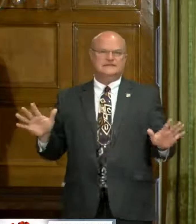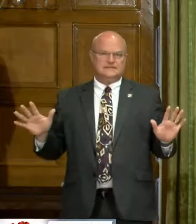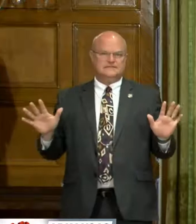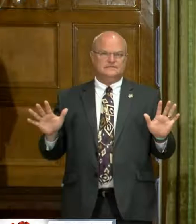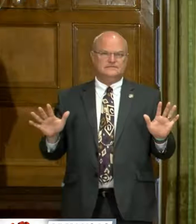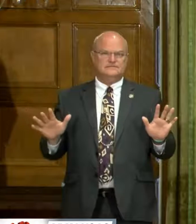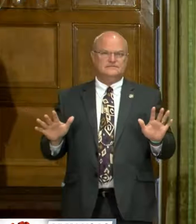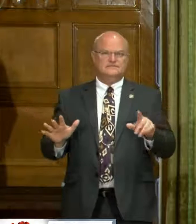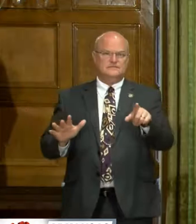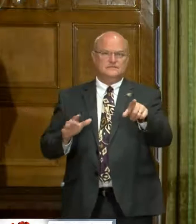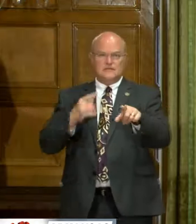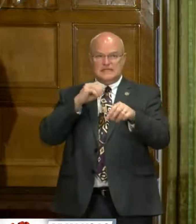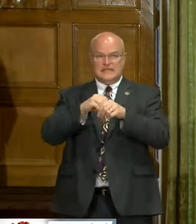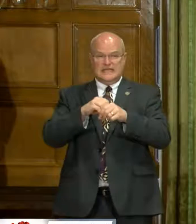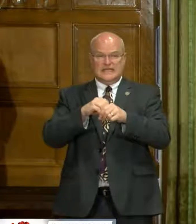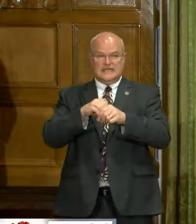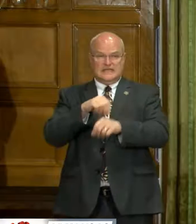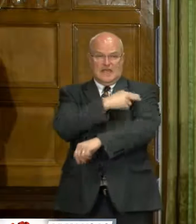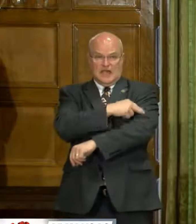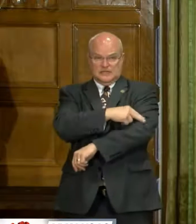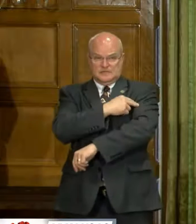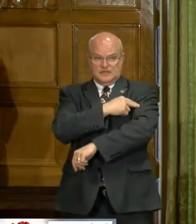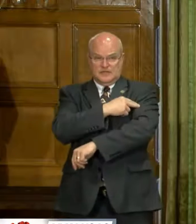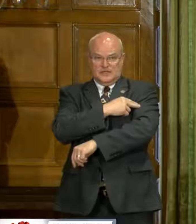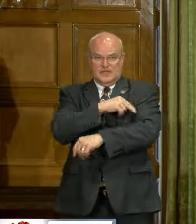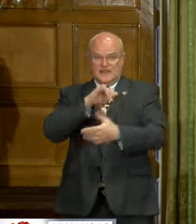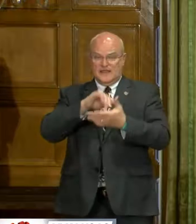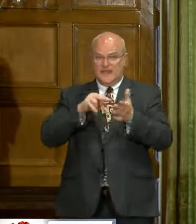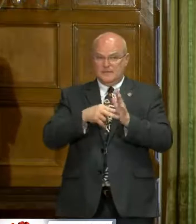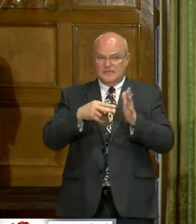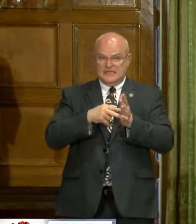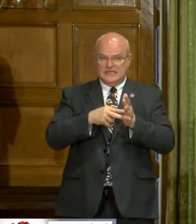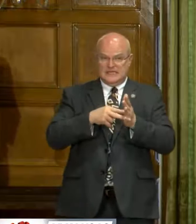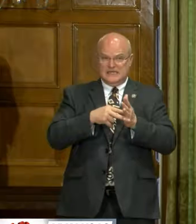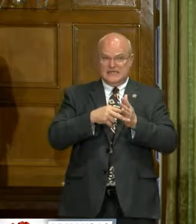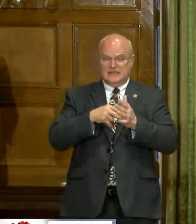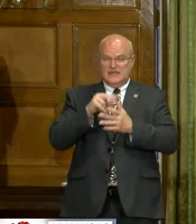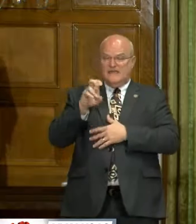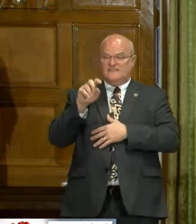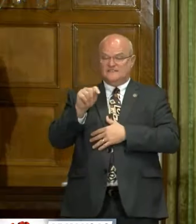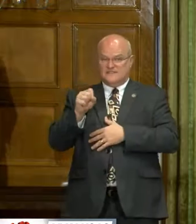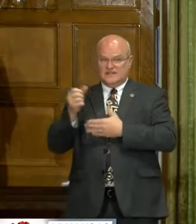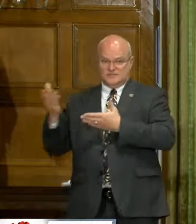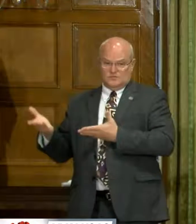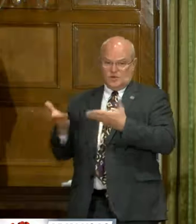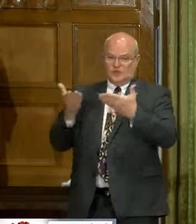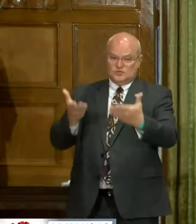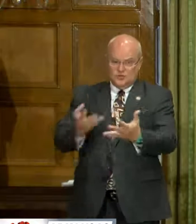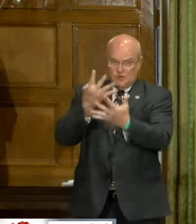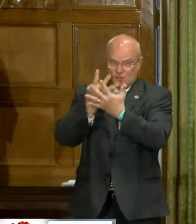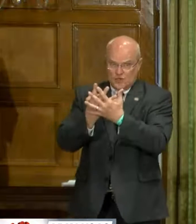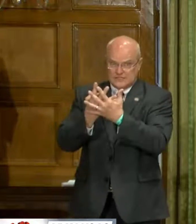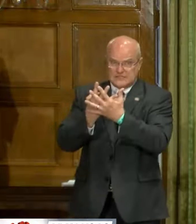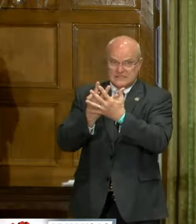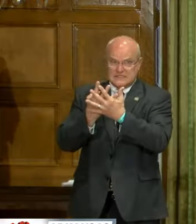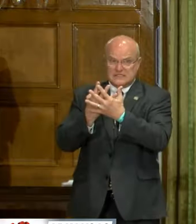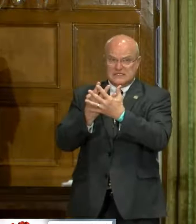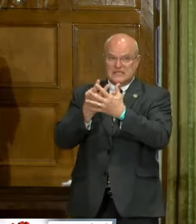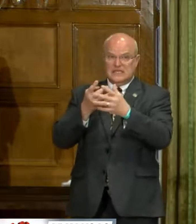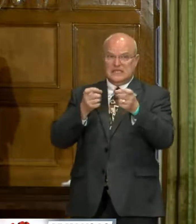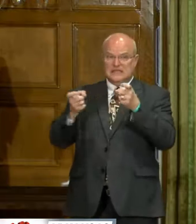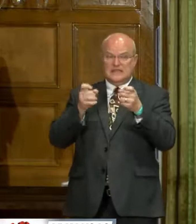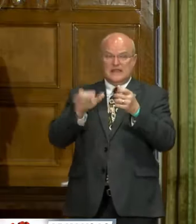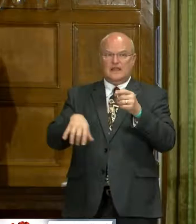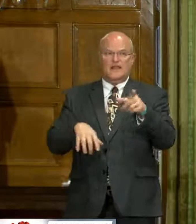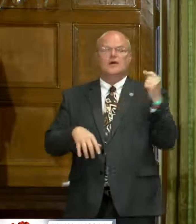hospitalized. Okay, when you say that they've been hospitalized, would that mean ventilators brought to the prison and them